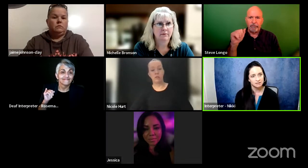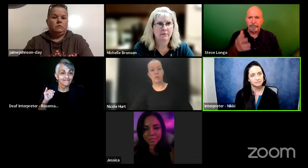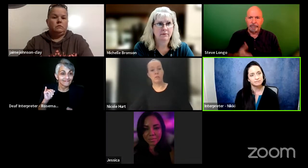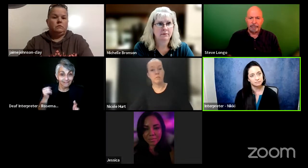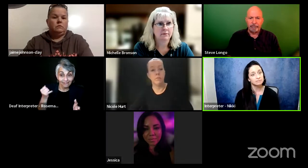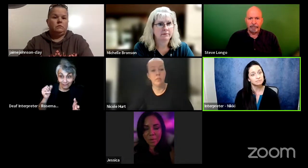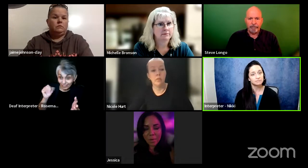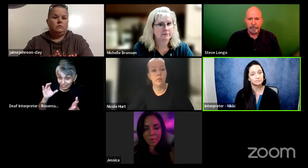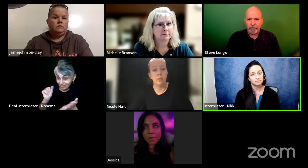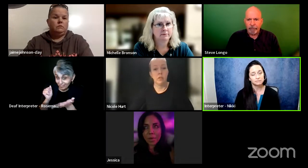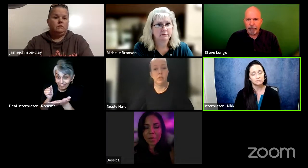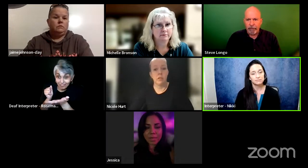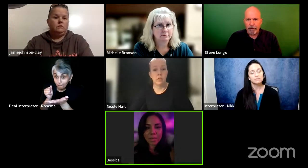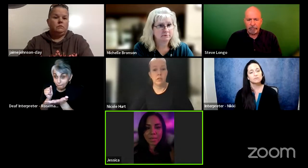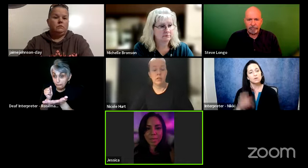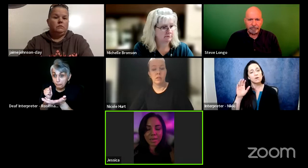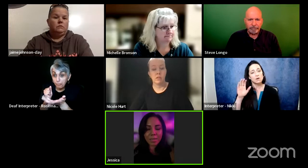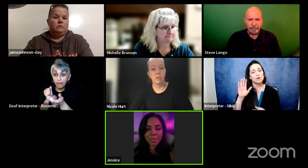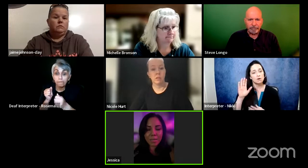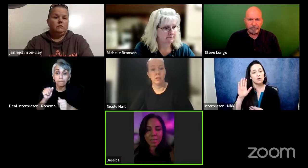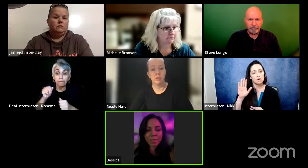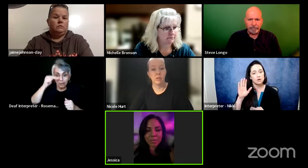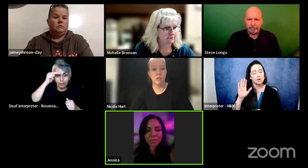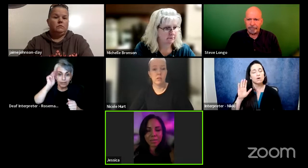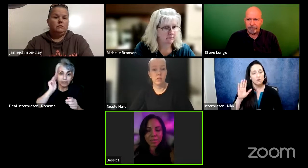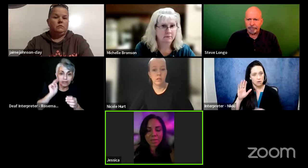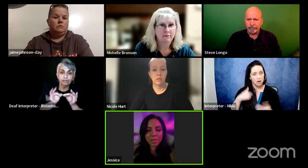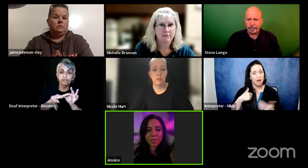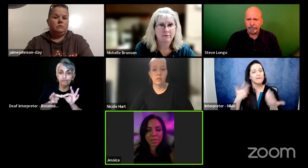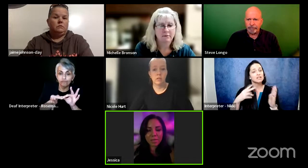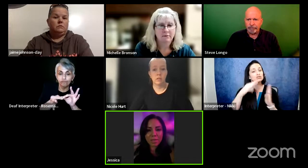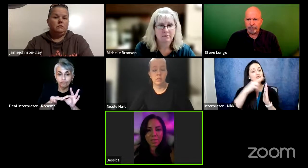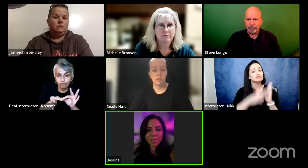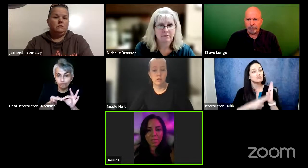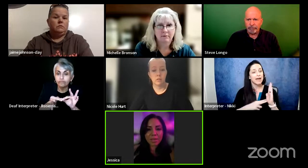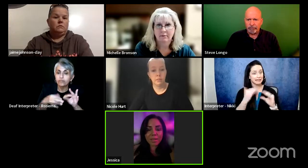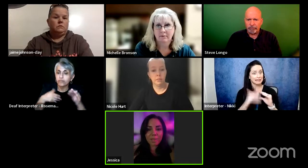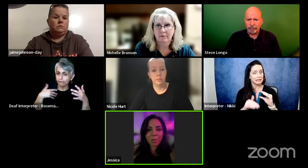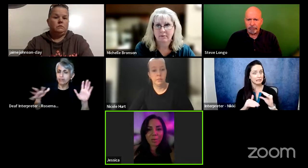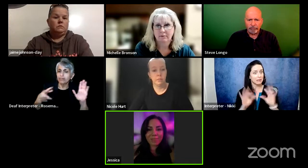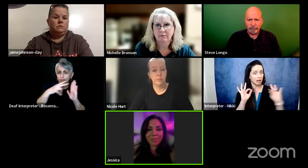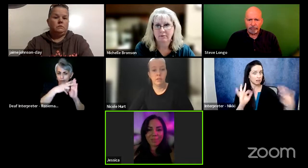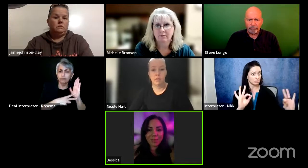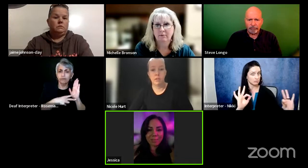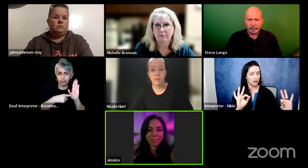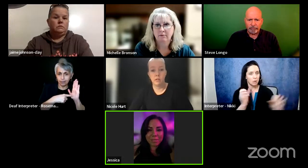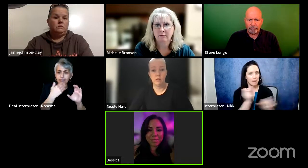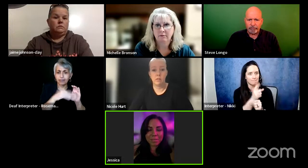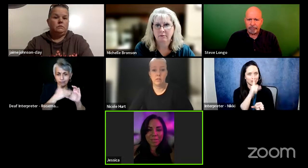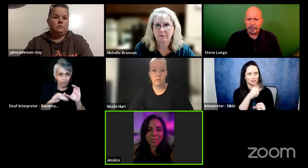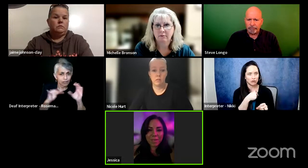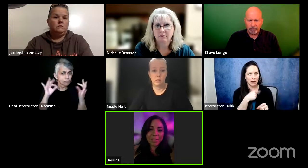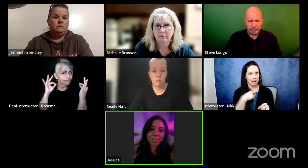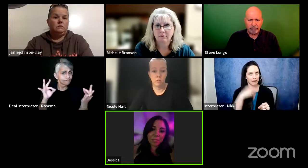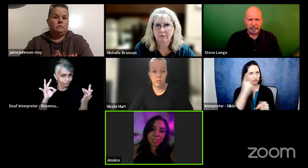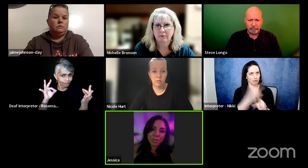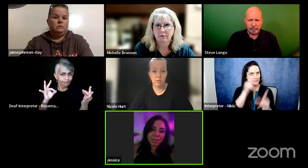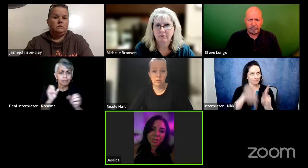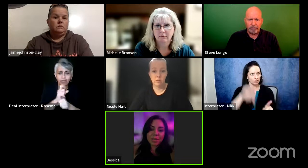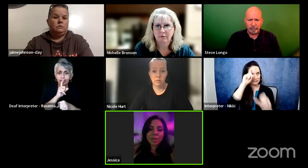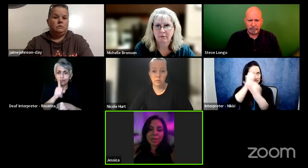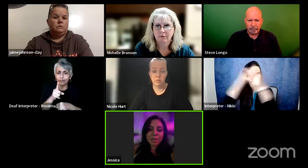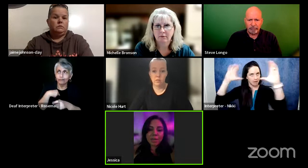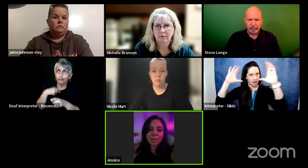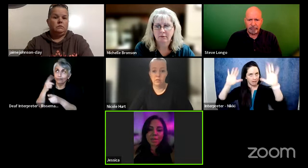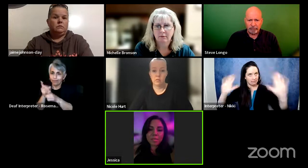met. Well, like I said, Jessica? I read the emails. I was just double checking that I'm voting for the right person. I like to double check a